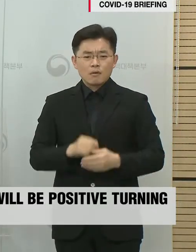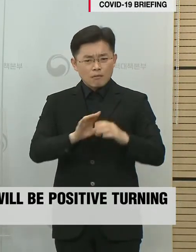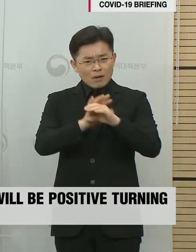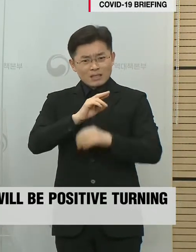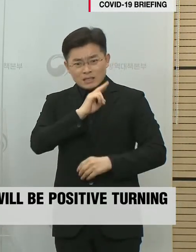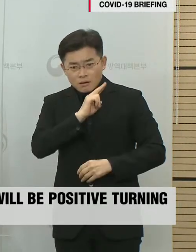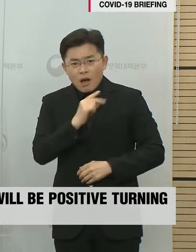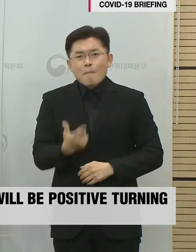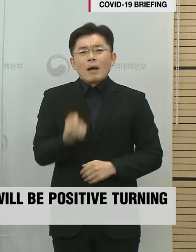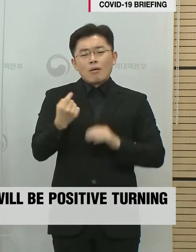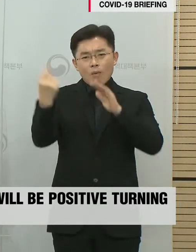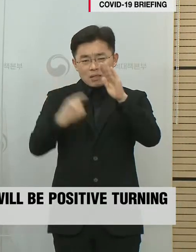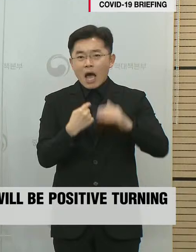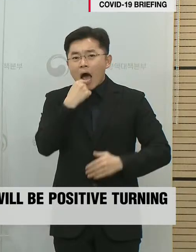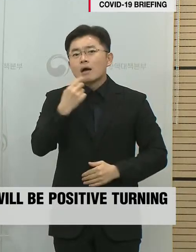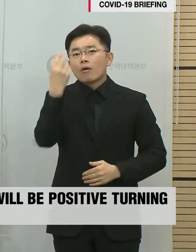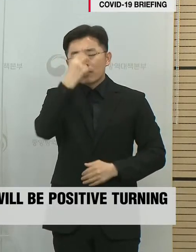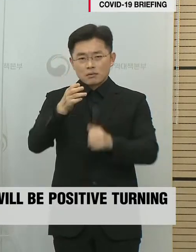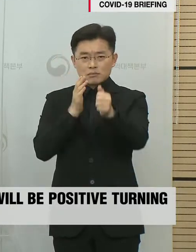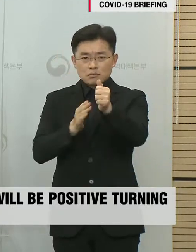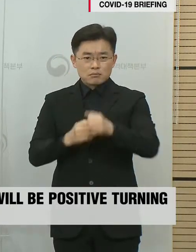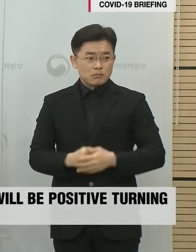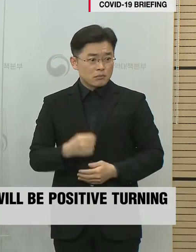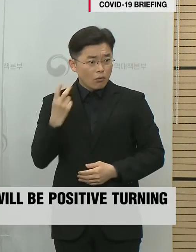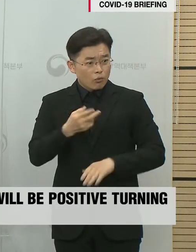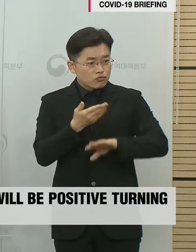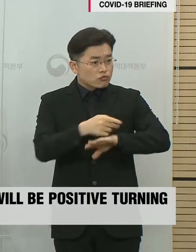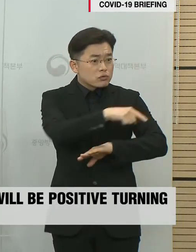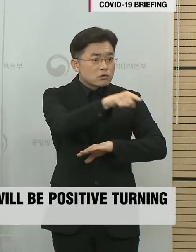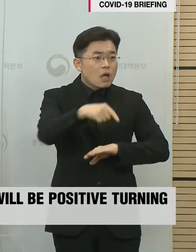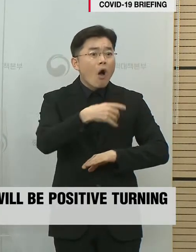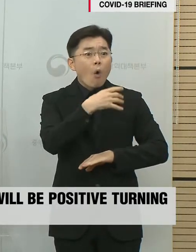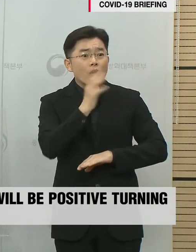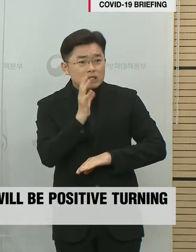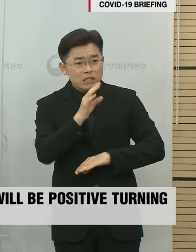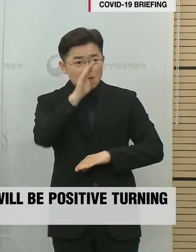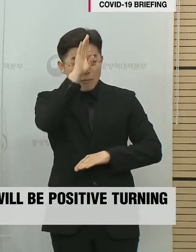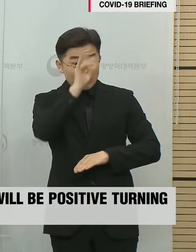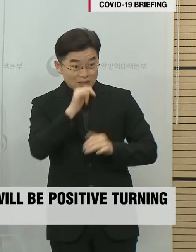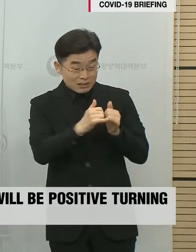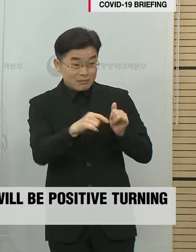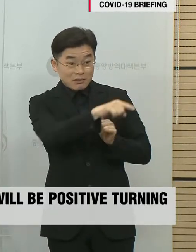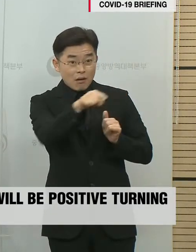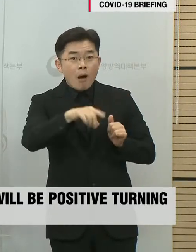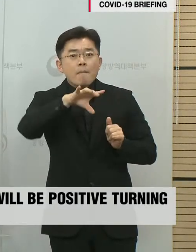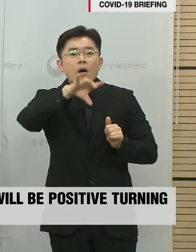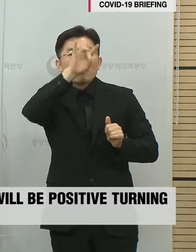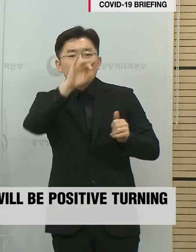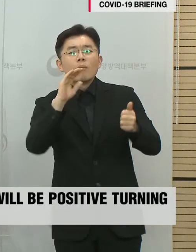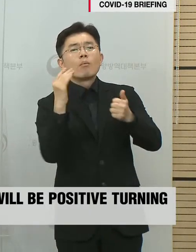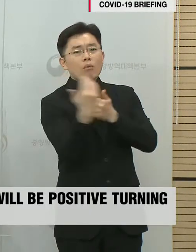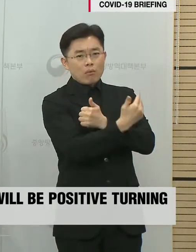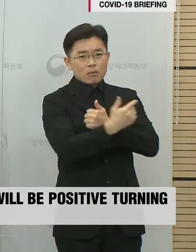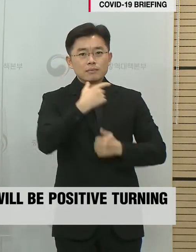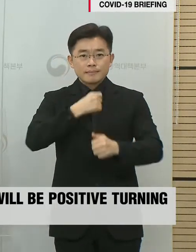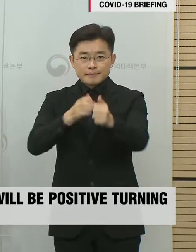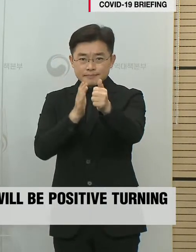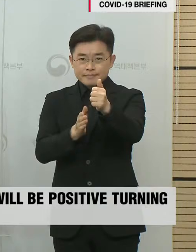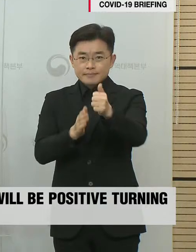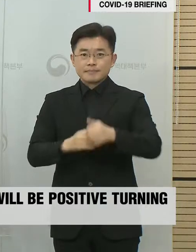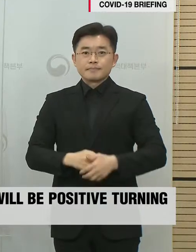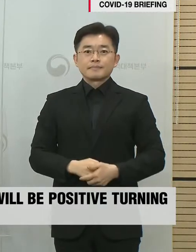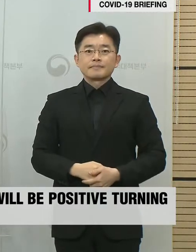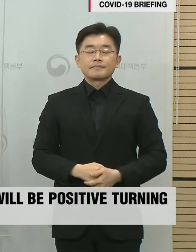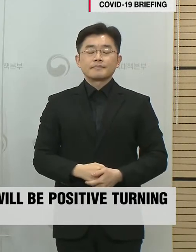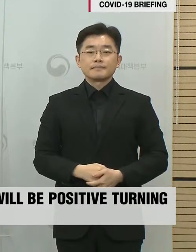from handshaking, and always keep 2 meters of healthy distance, and wash your hands on a regular basis, and get tested as soon as possible